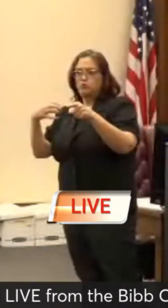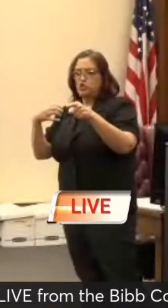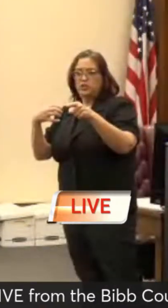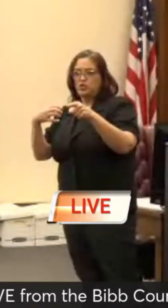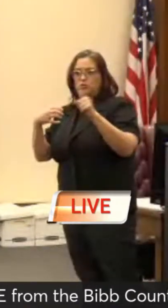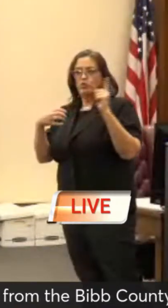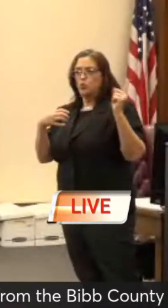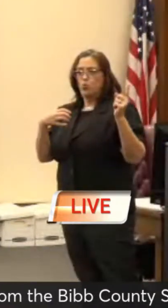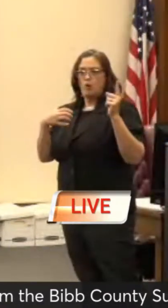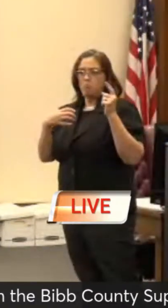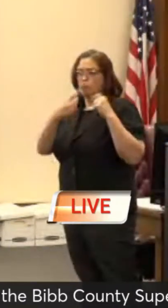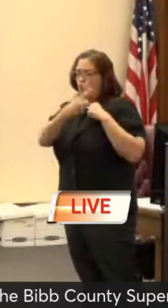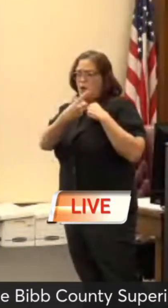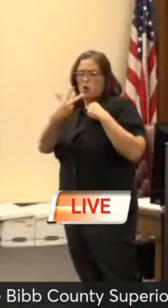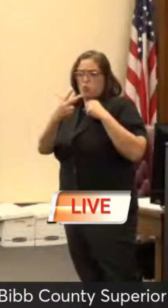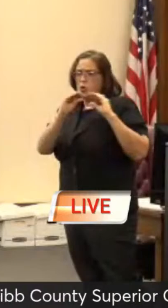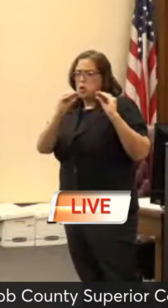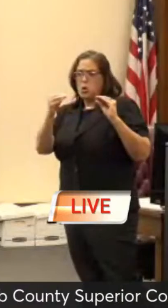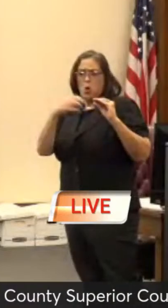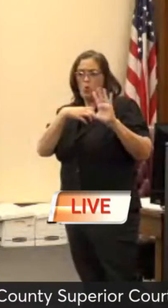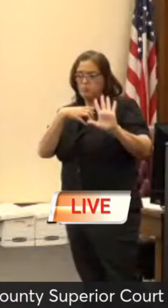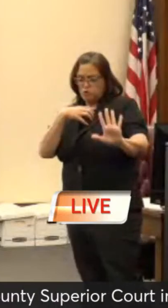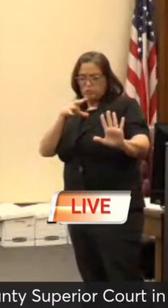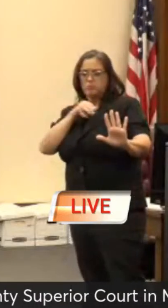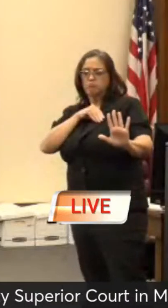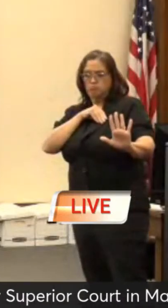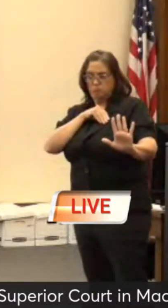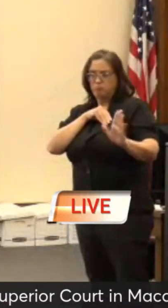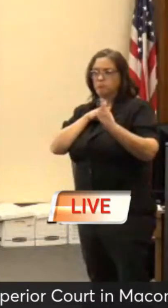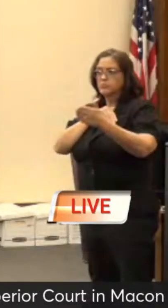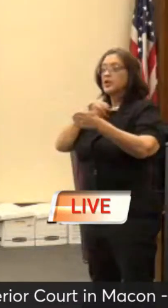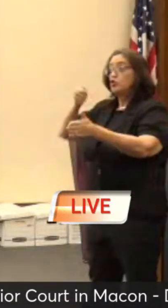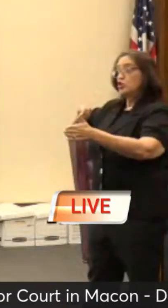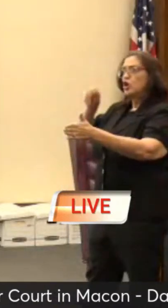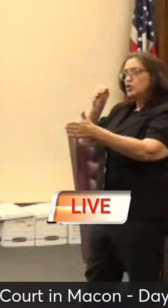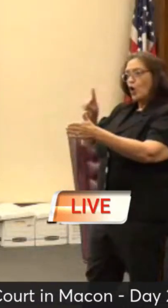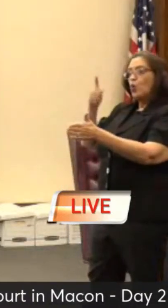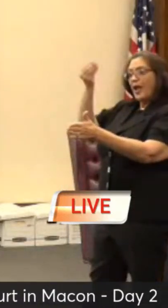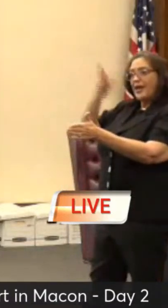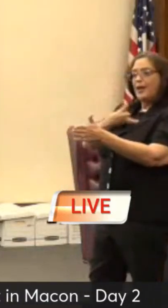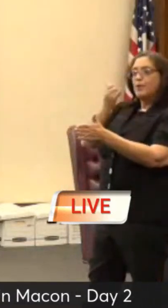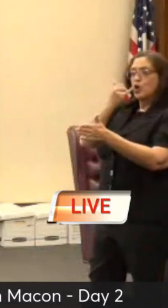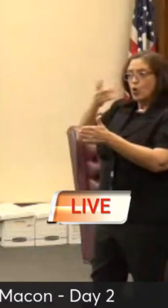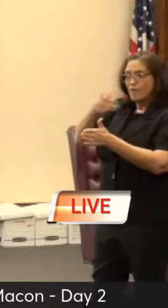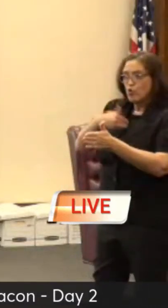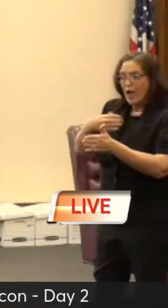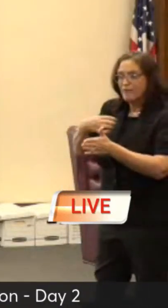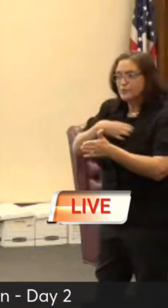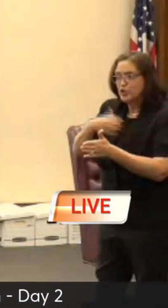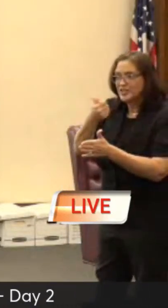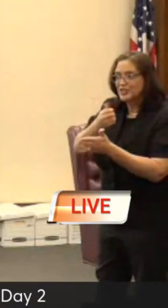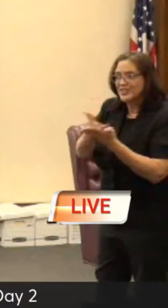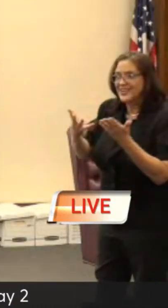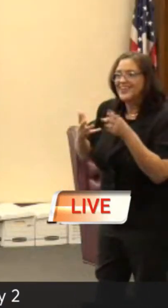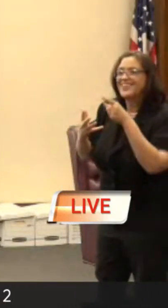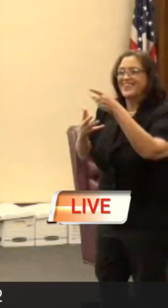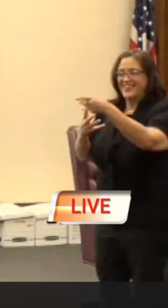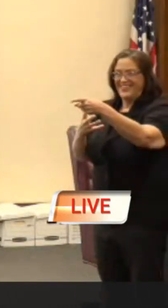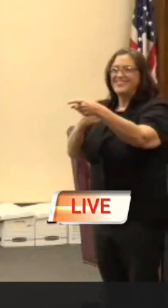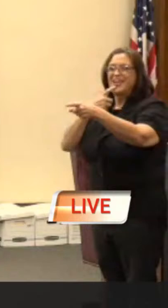Okay. Sorry. Let me know if you've got an objection, let me go through it. It's something you. Yeah, know. I'm going as fast